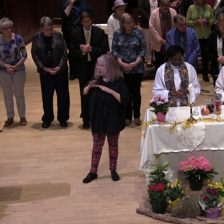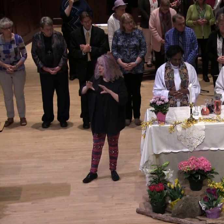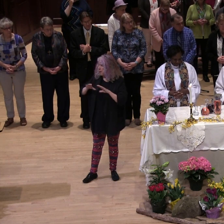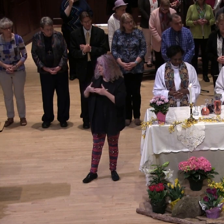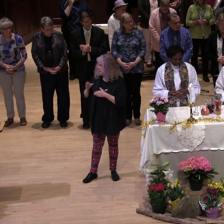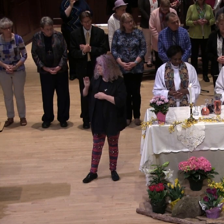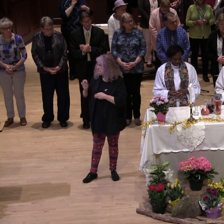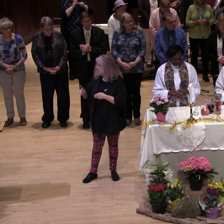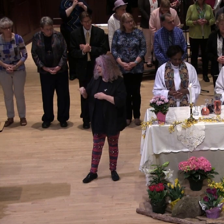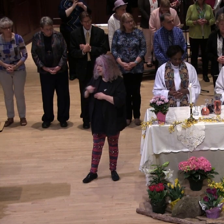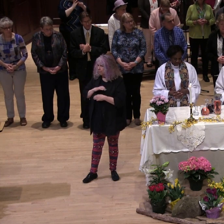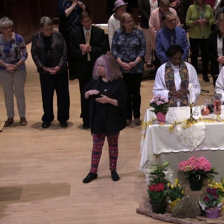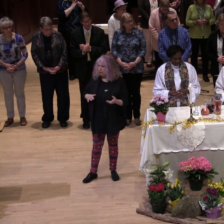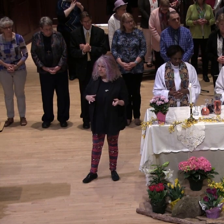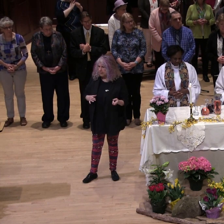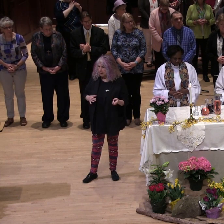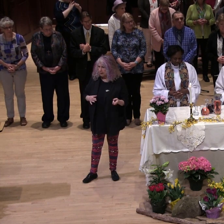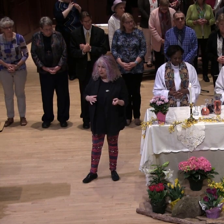Christ.